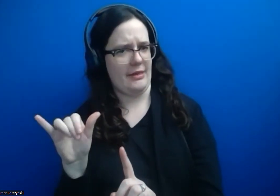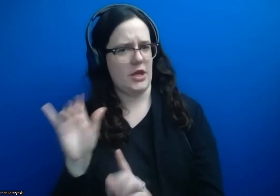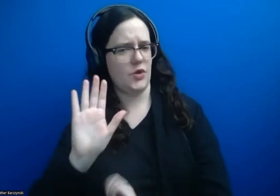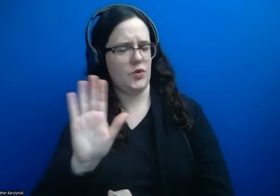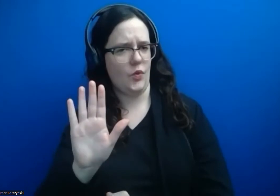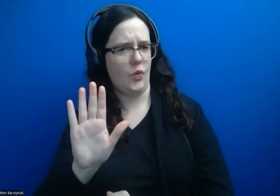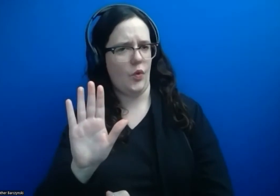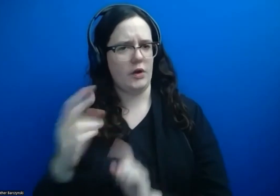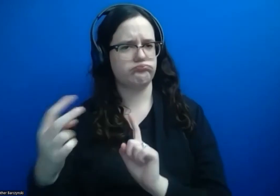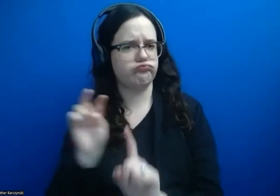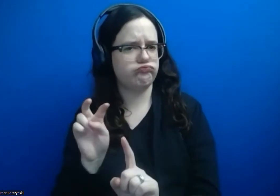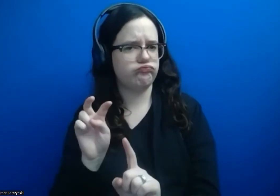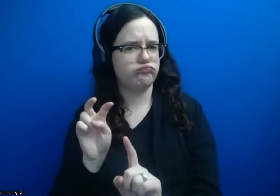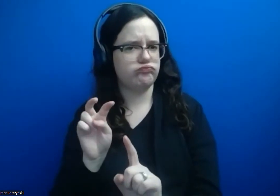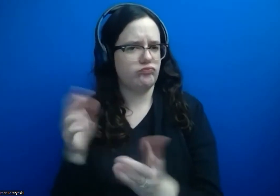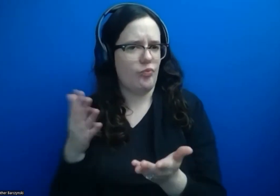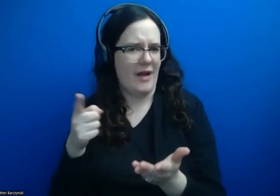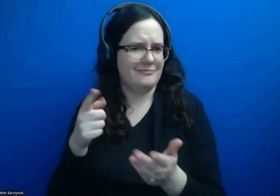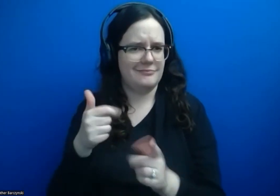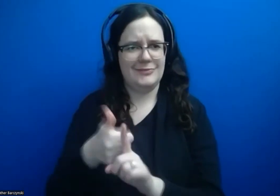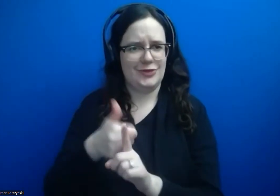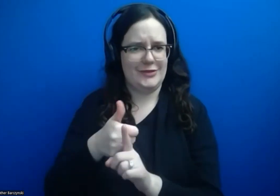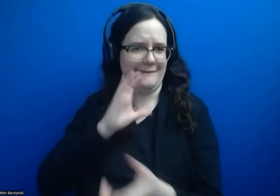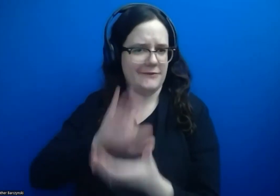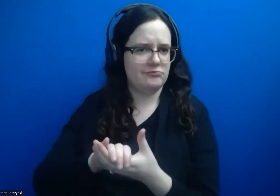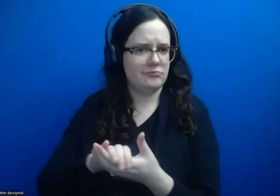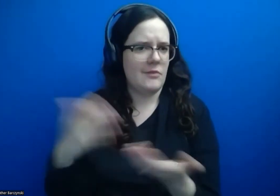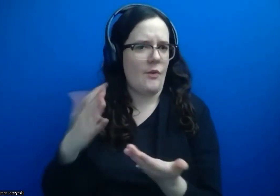your viewpoint from, as a loved one, as a spouse?